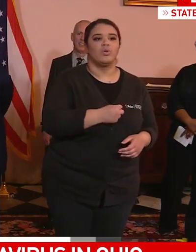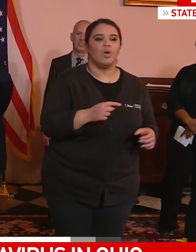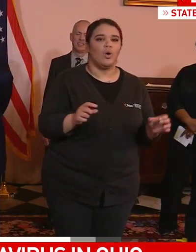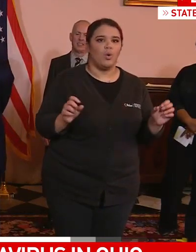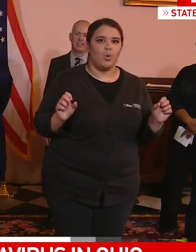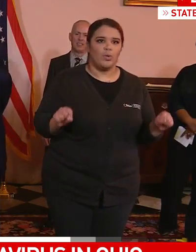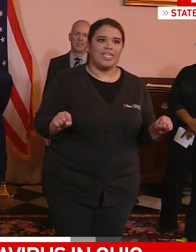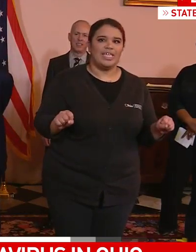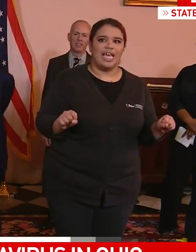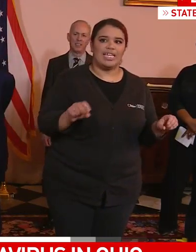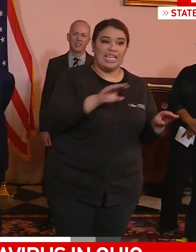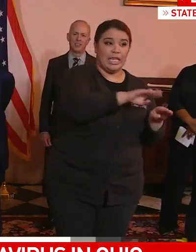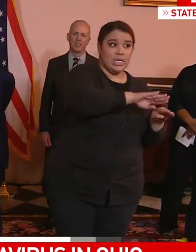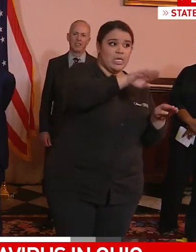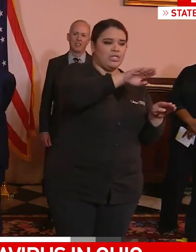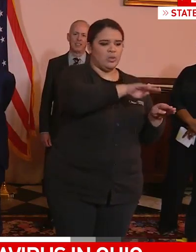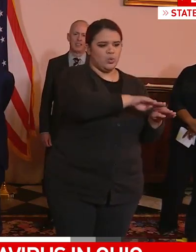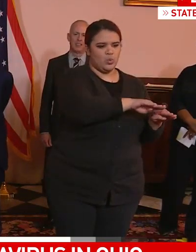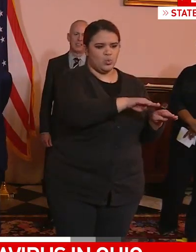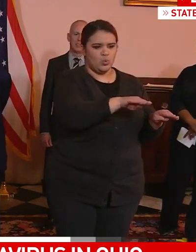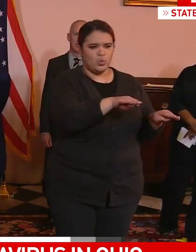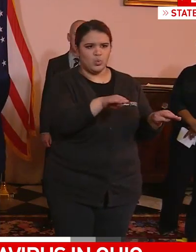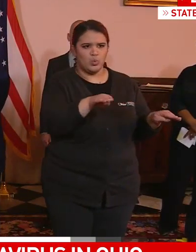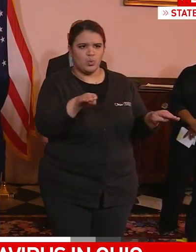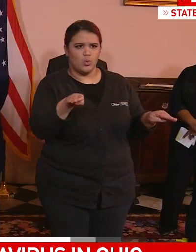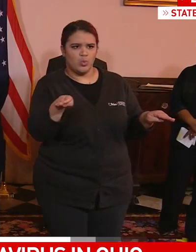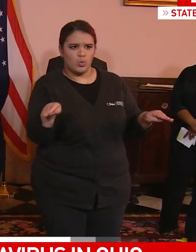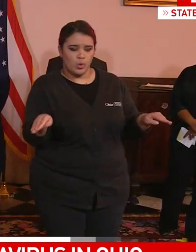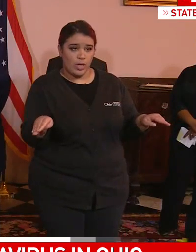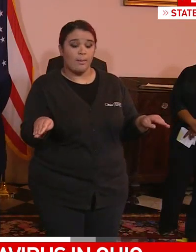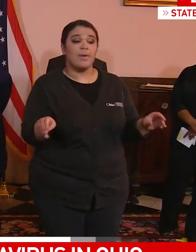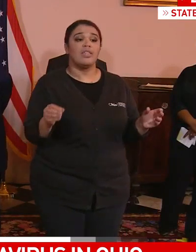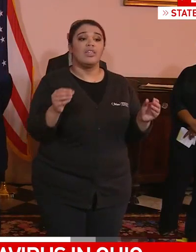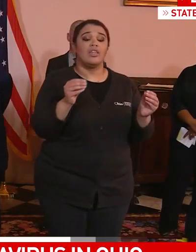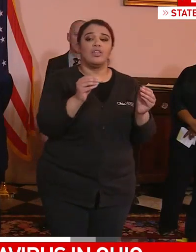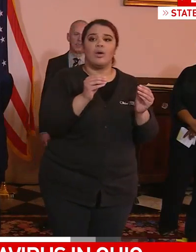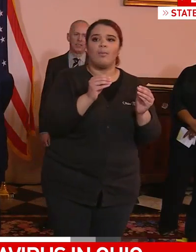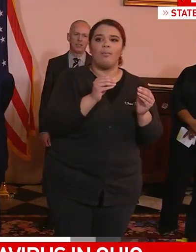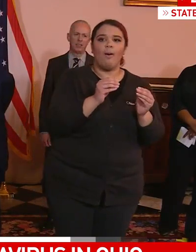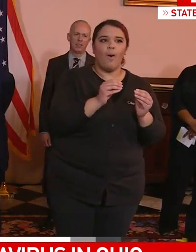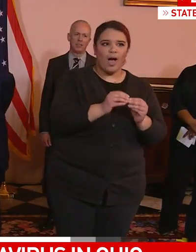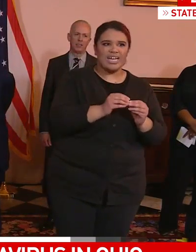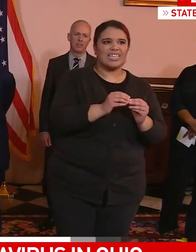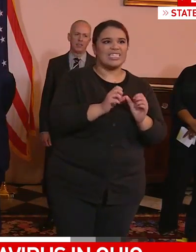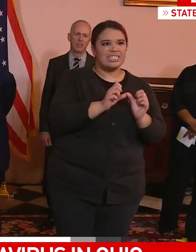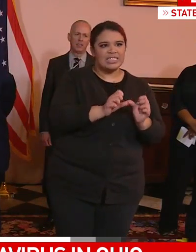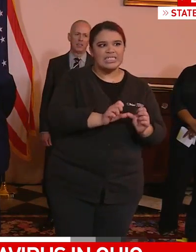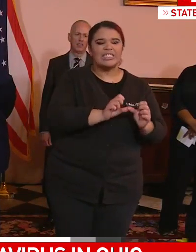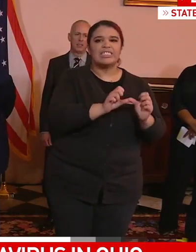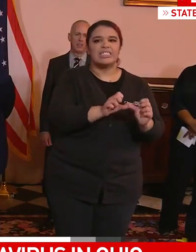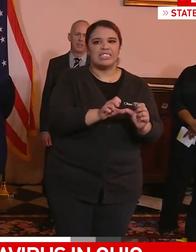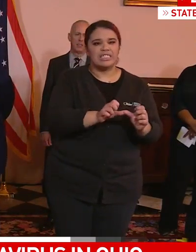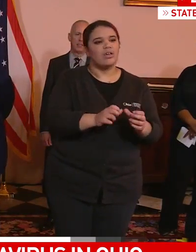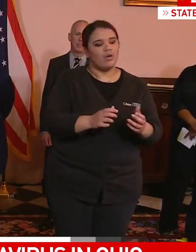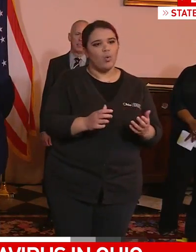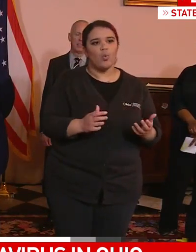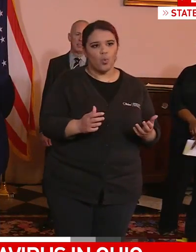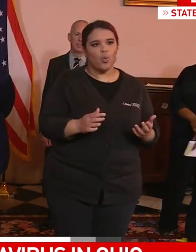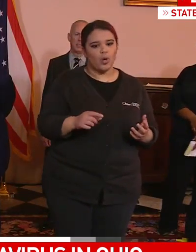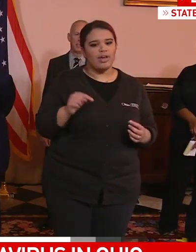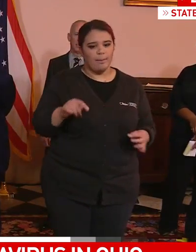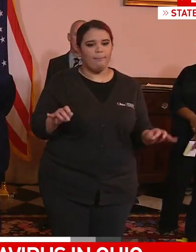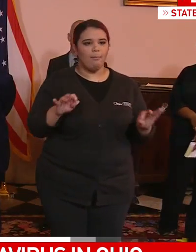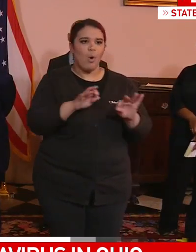curve. But the more time that goes on, it's going to be the smaller things we do, and we are looking. It's the hope